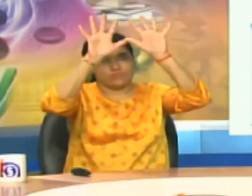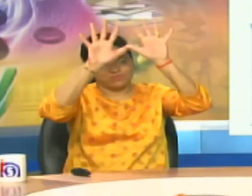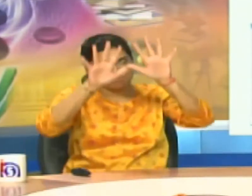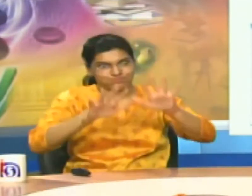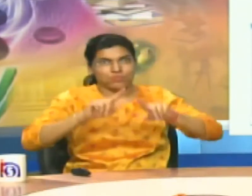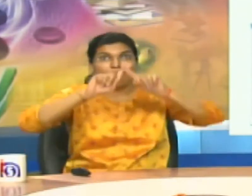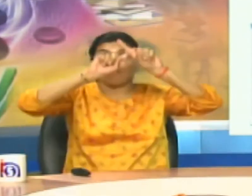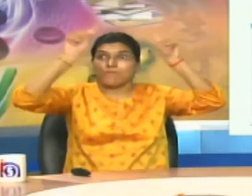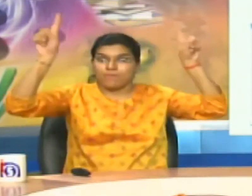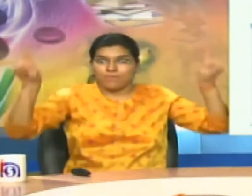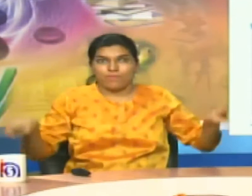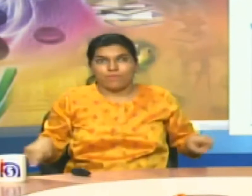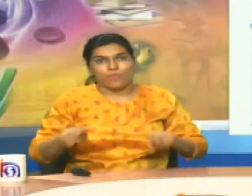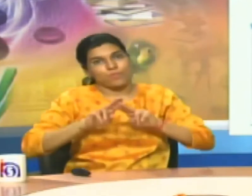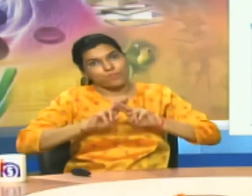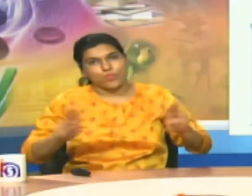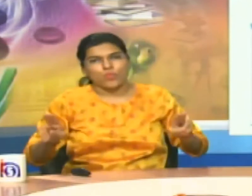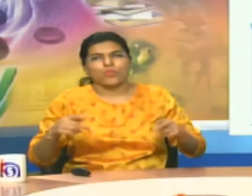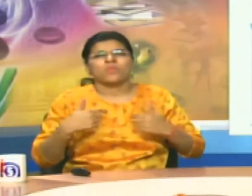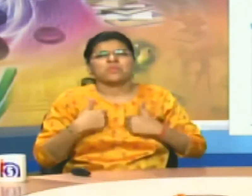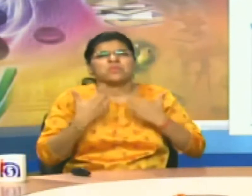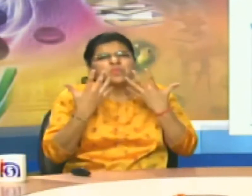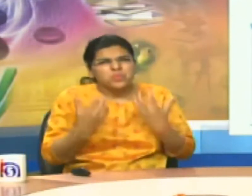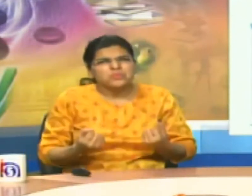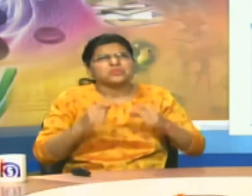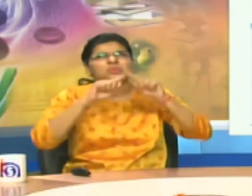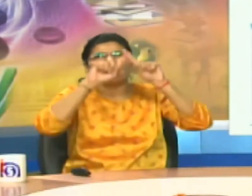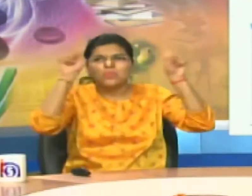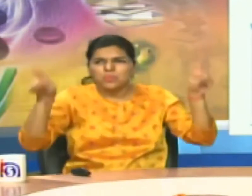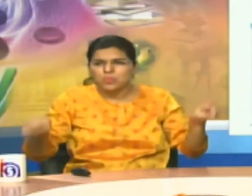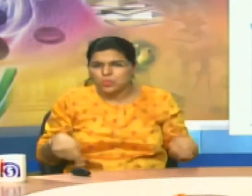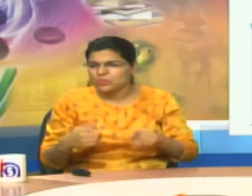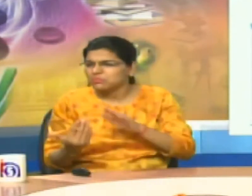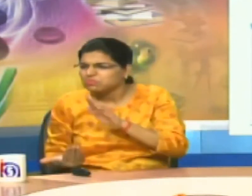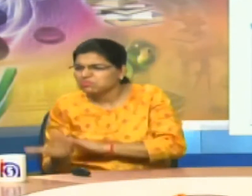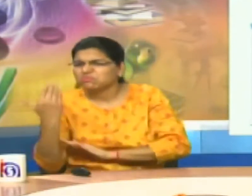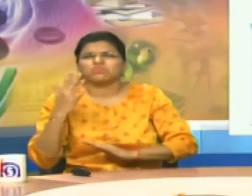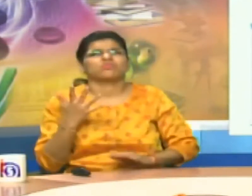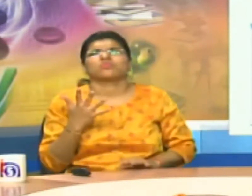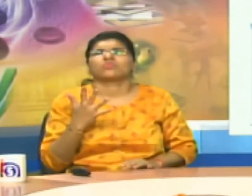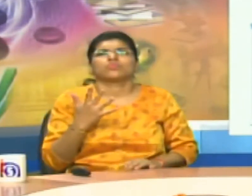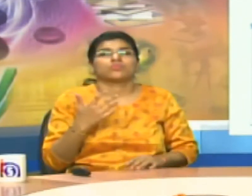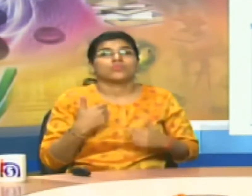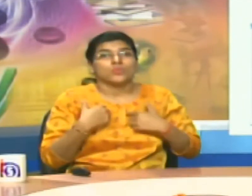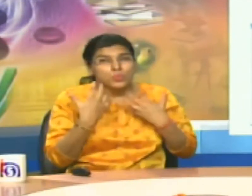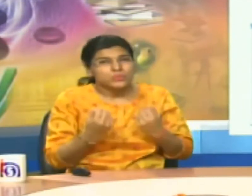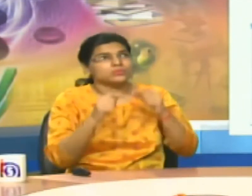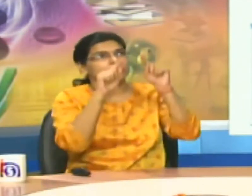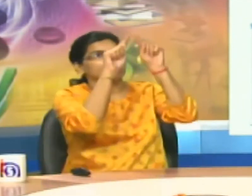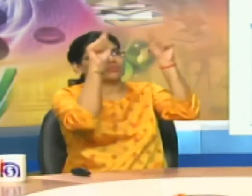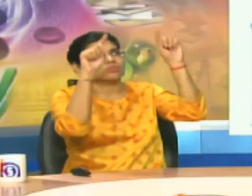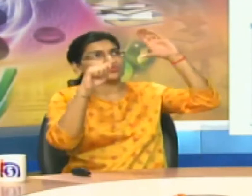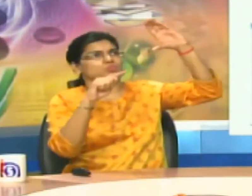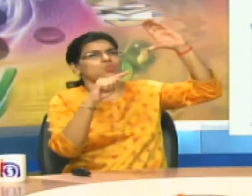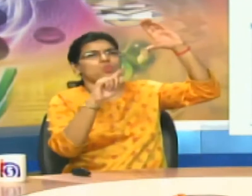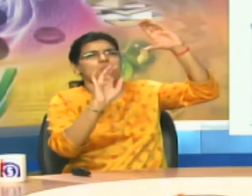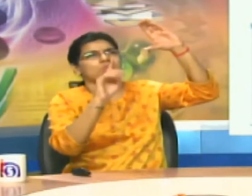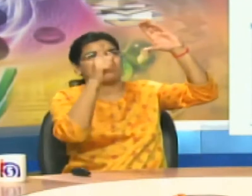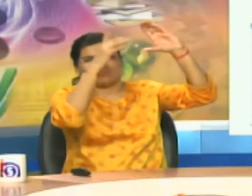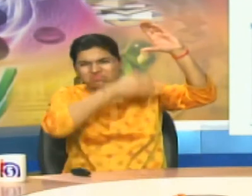This explains like in any sheet there is some typing work, or I just don't want to take print out, but